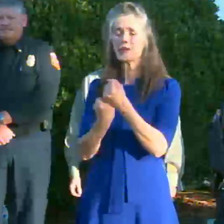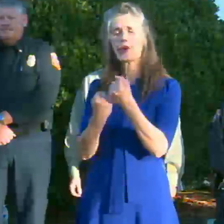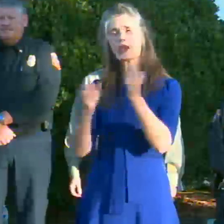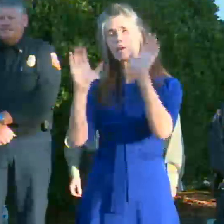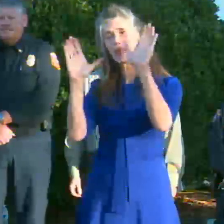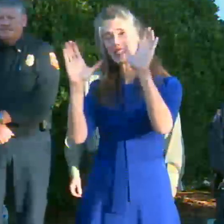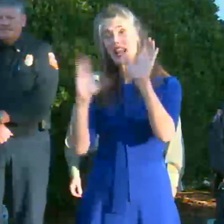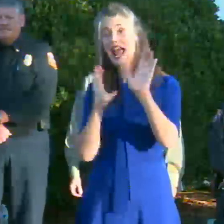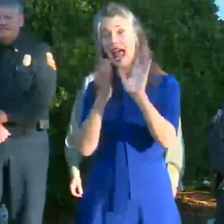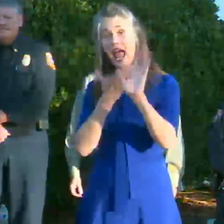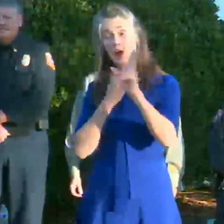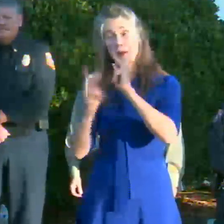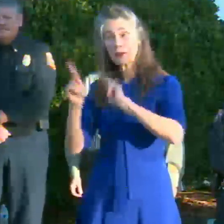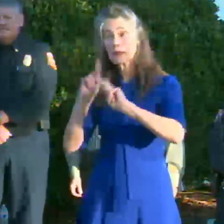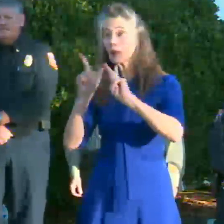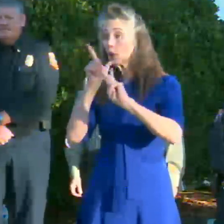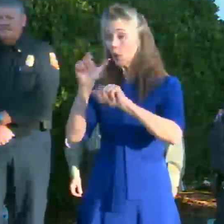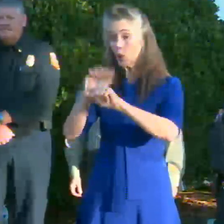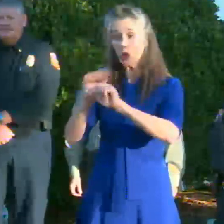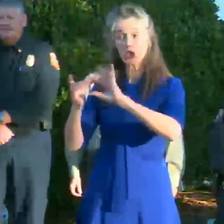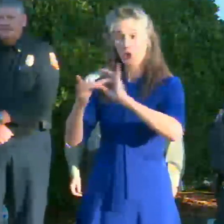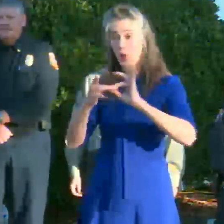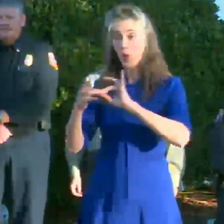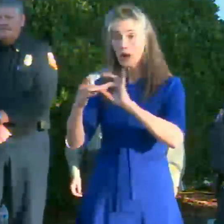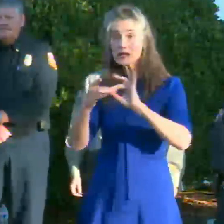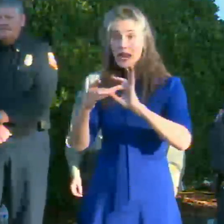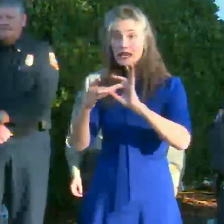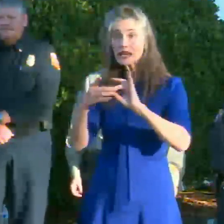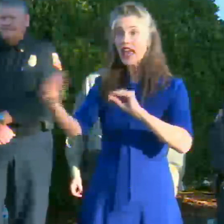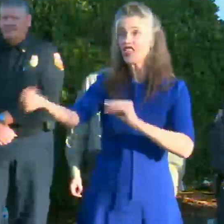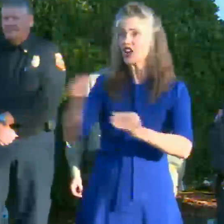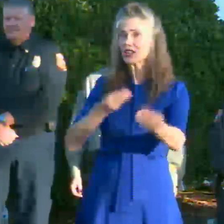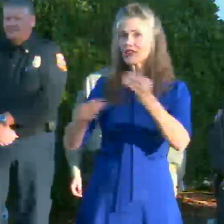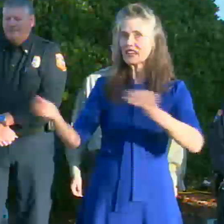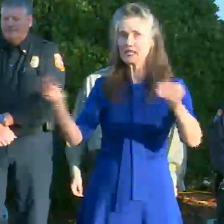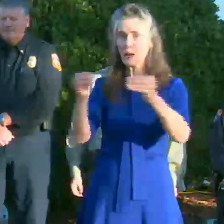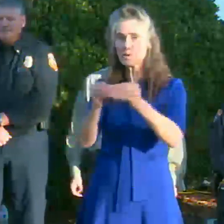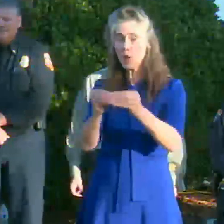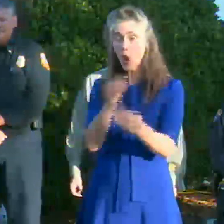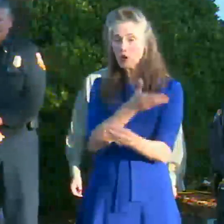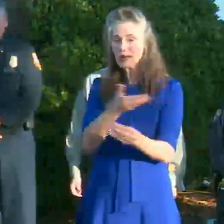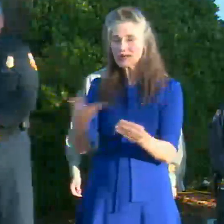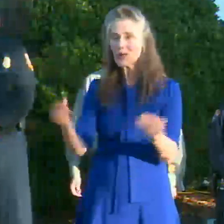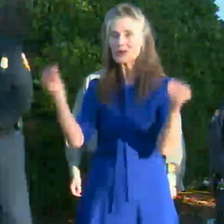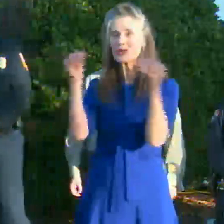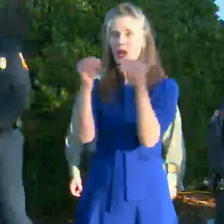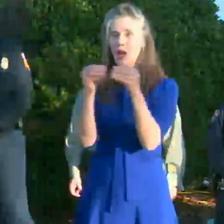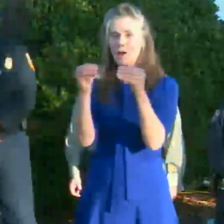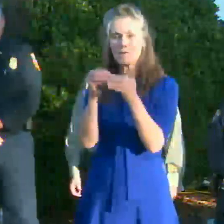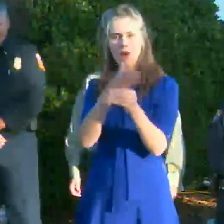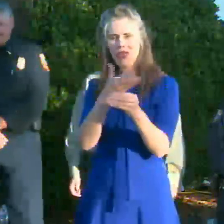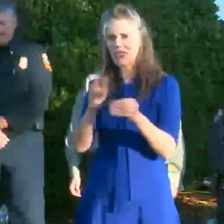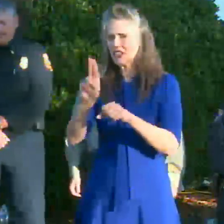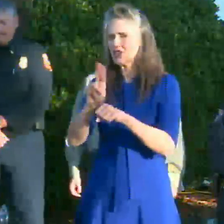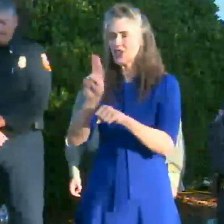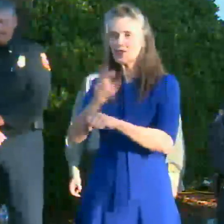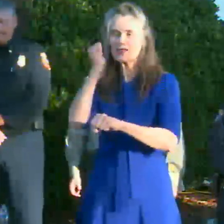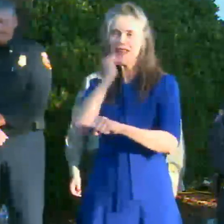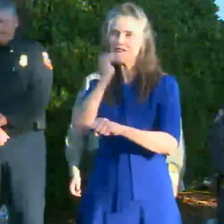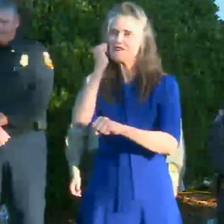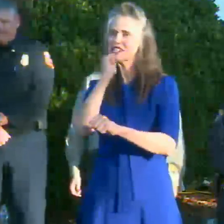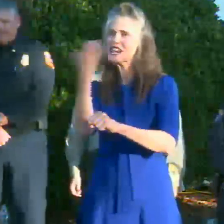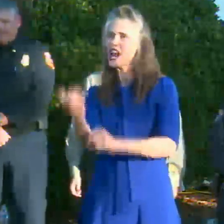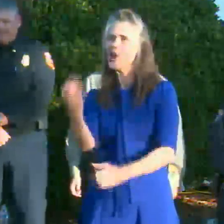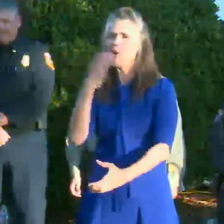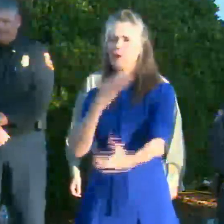excellent coordination. Additional assistance and resources are being brought on daily in large quantity. But we must continue